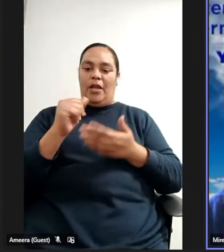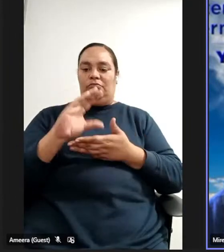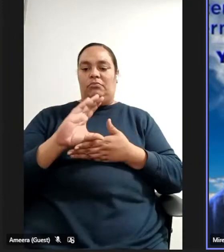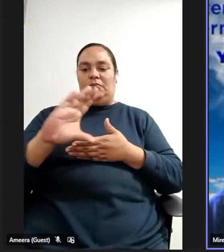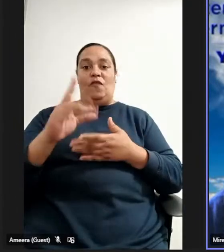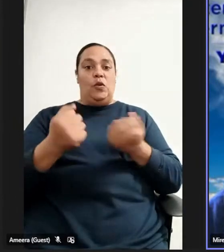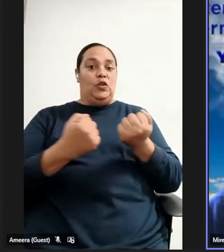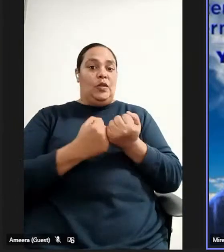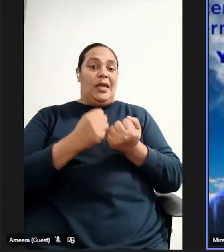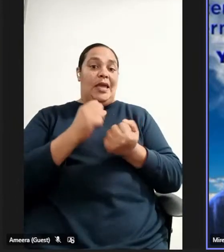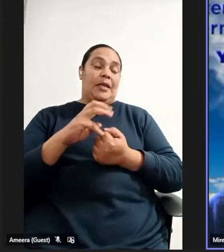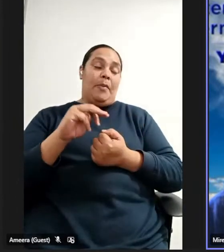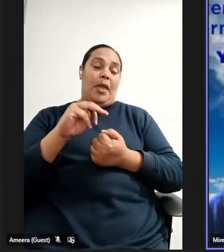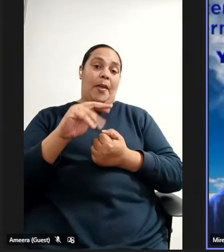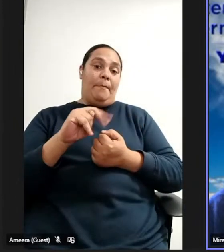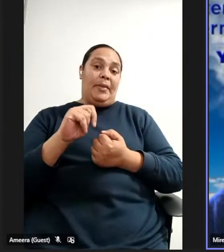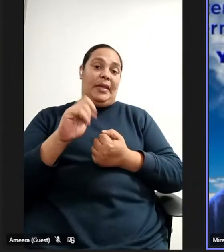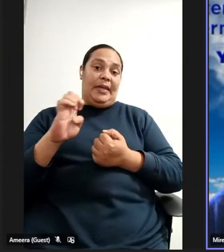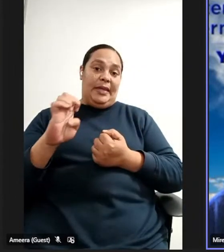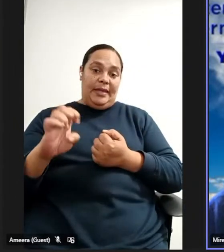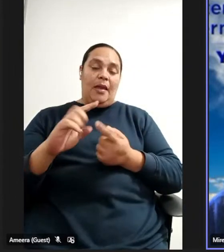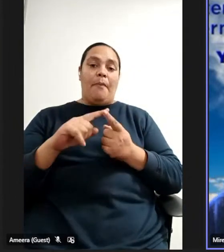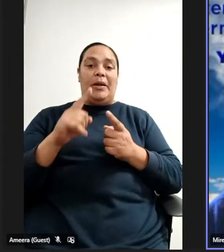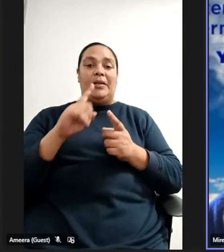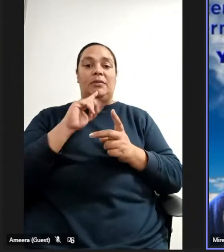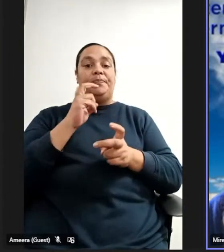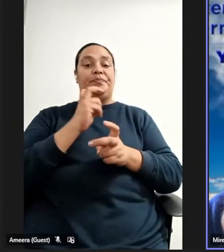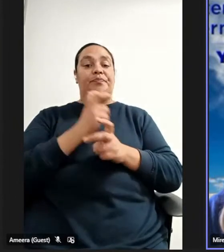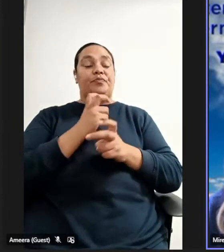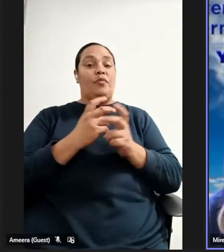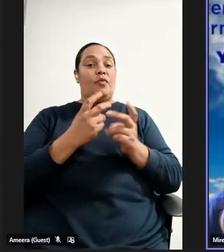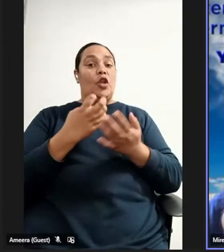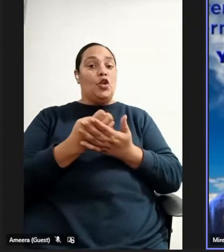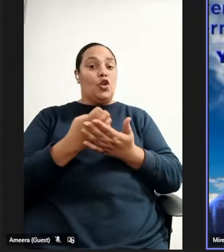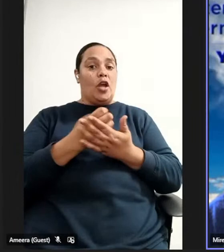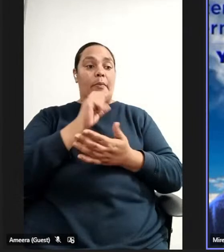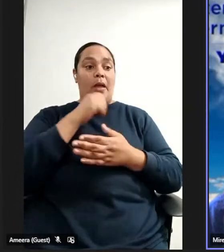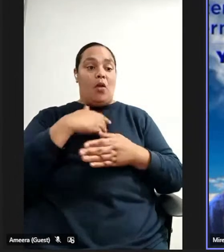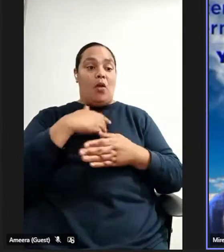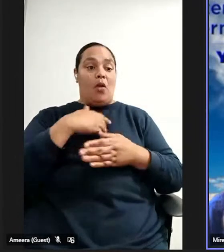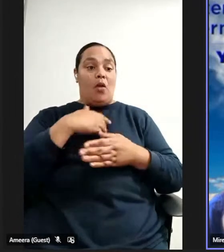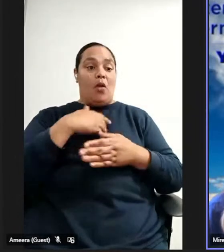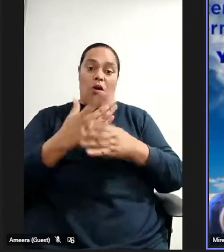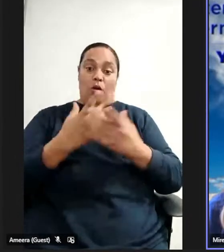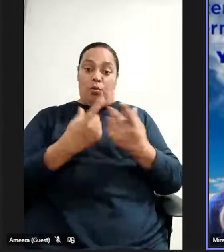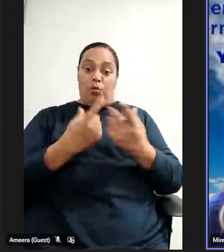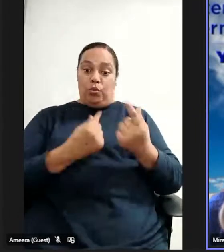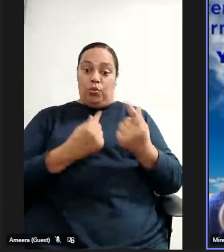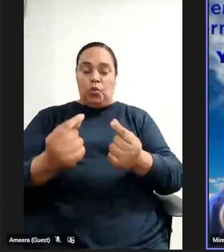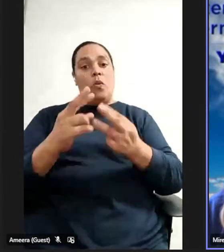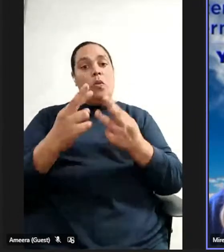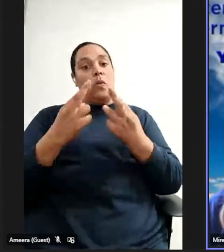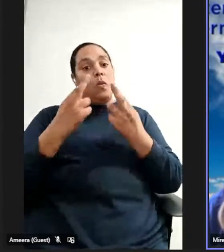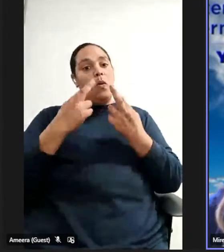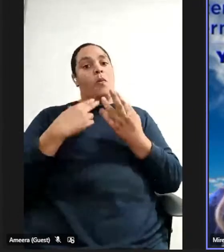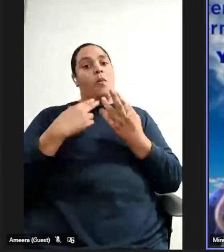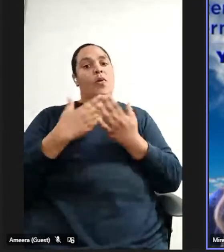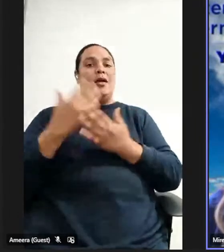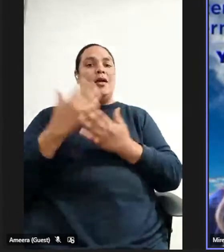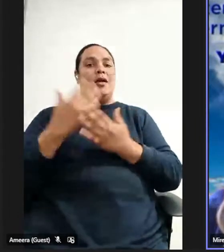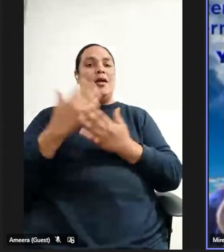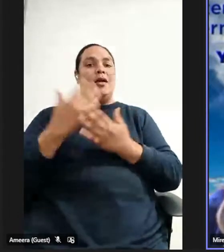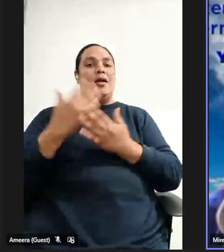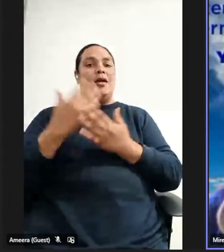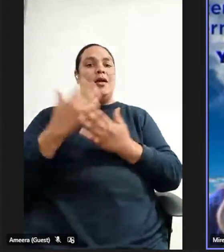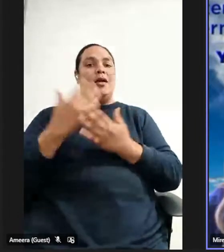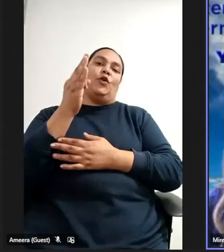in particular in the informal economy, which we're working on at the moment, and we'll hopefully be able to present at one of the future Digicons, but